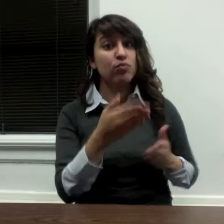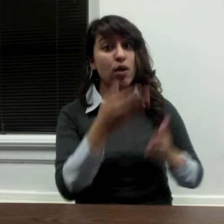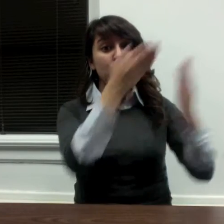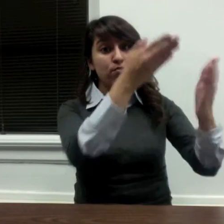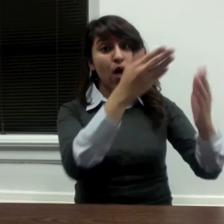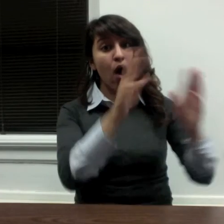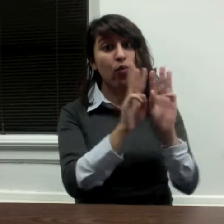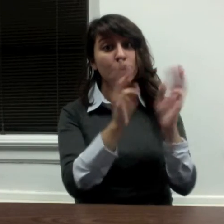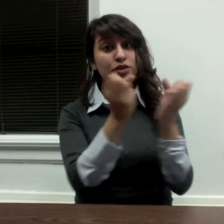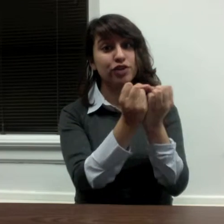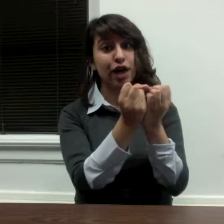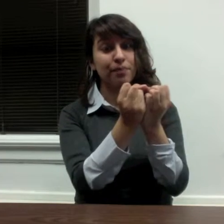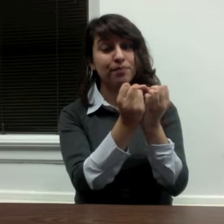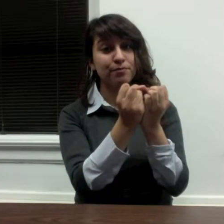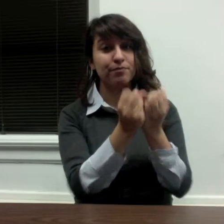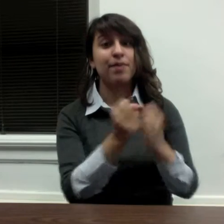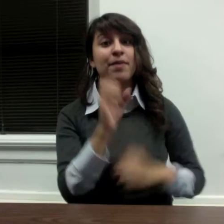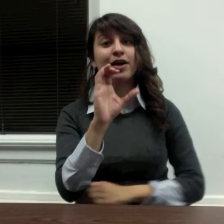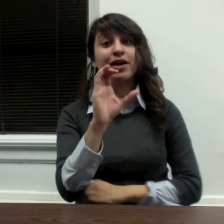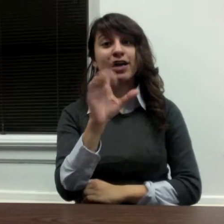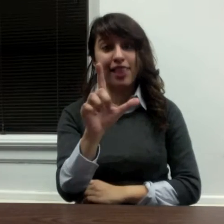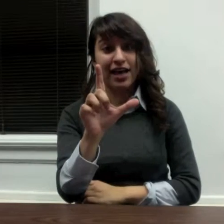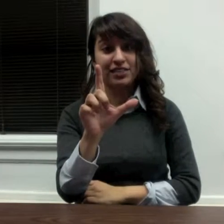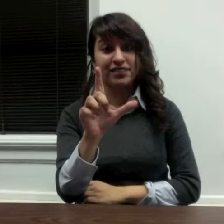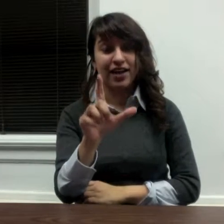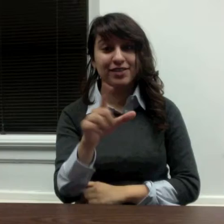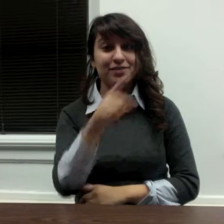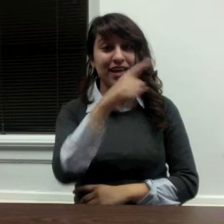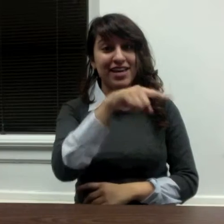on classifiers, and he titled it Creating Classifiers.